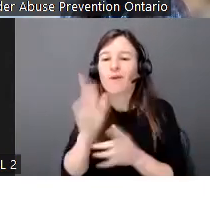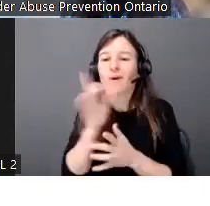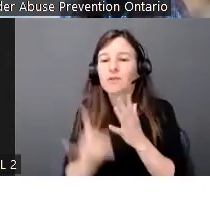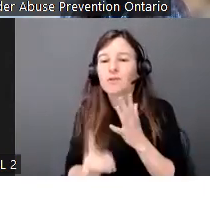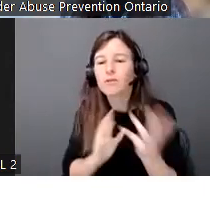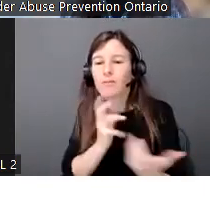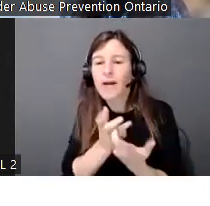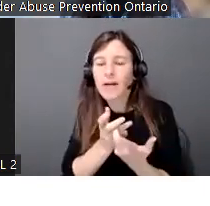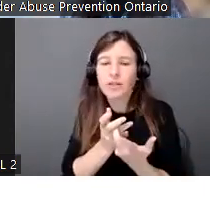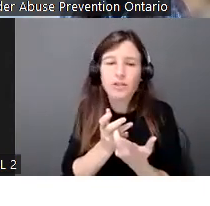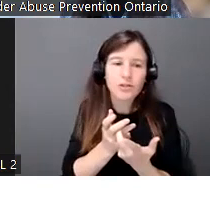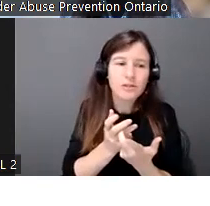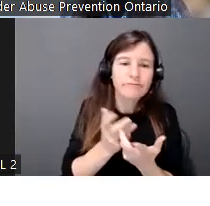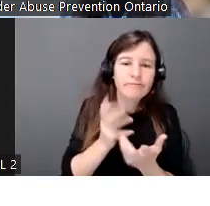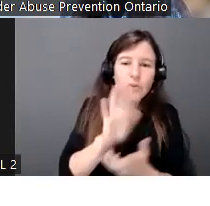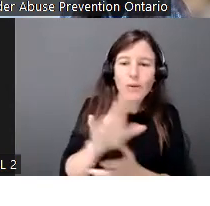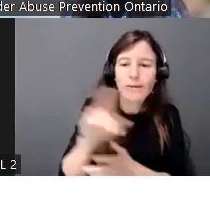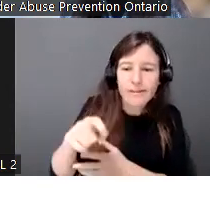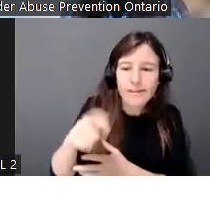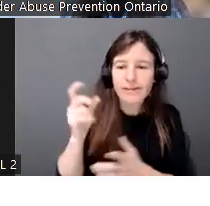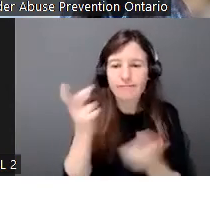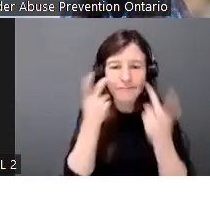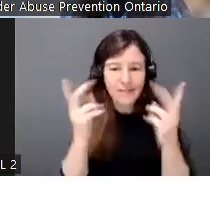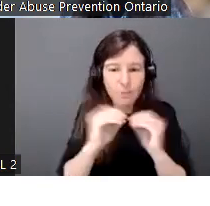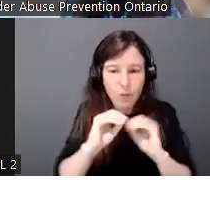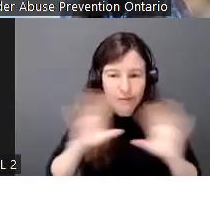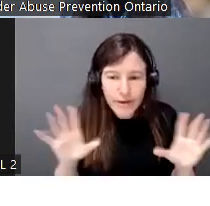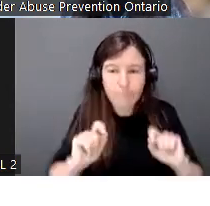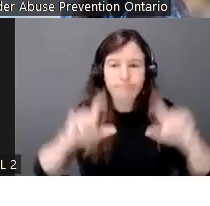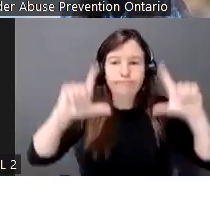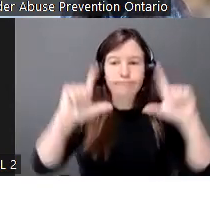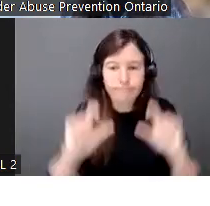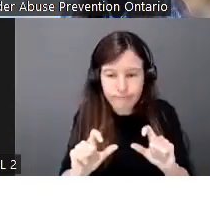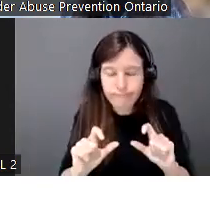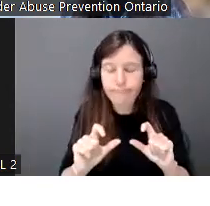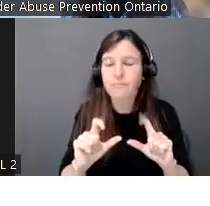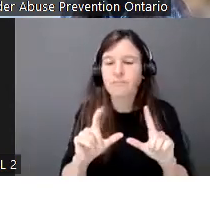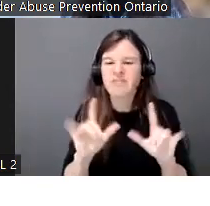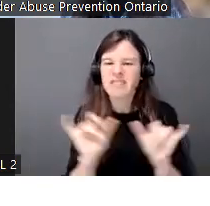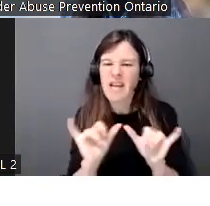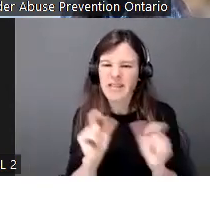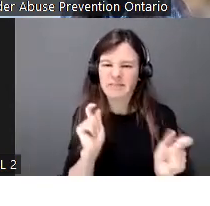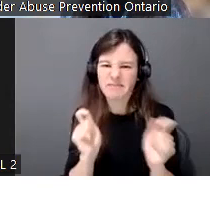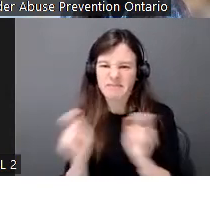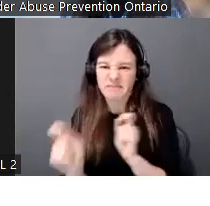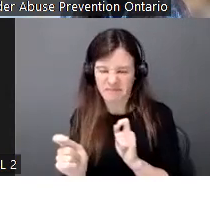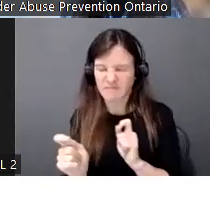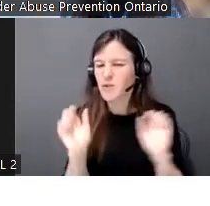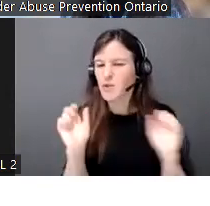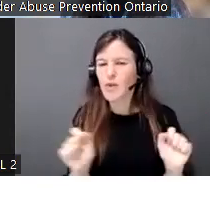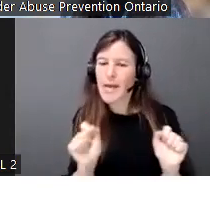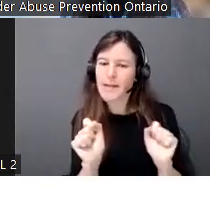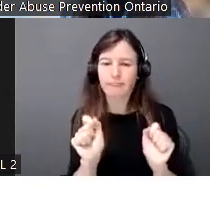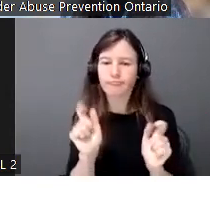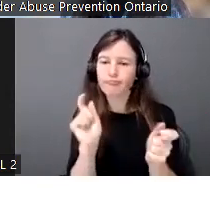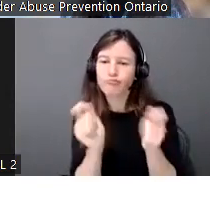or in terms of size, font size, etc. So there's lots of features there. You can choose also to meet your needs.